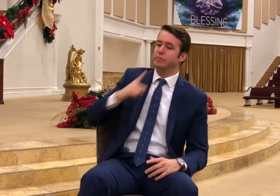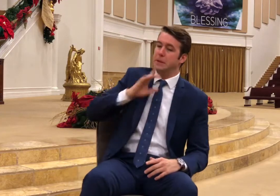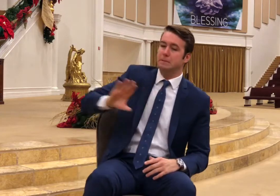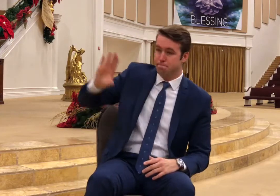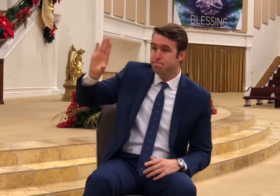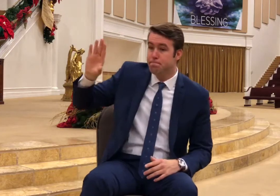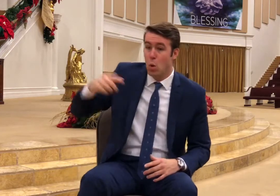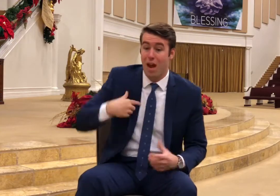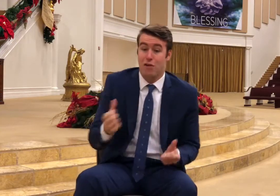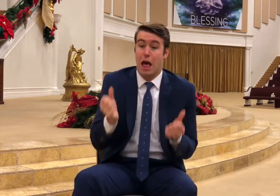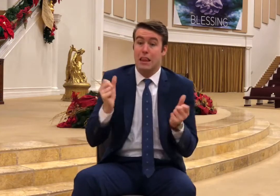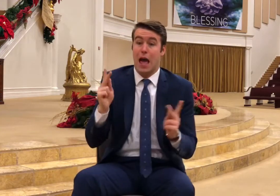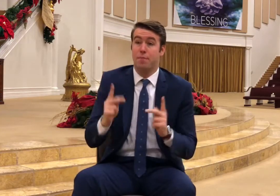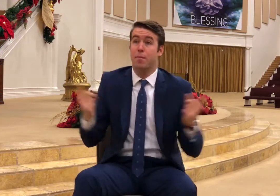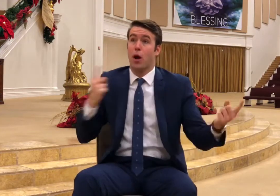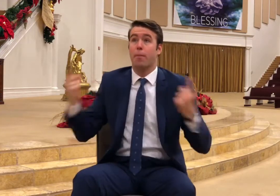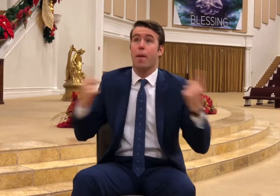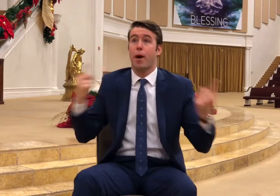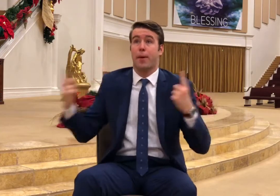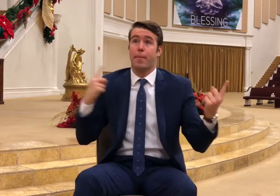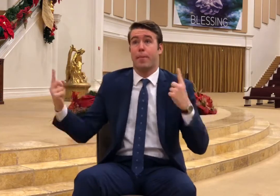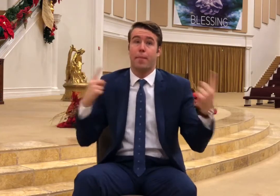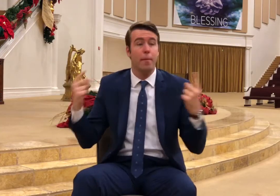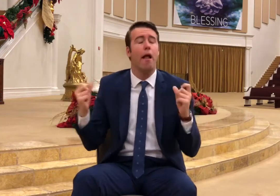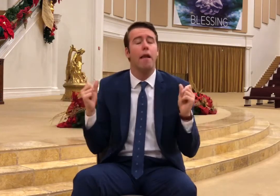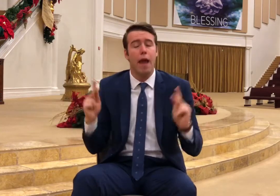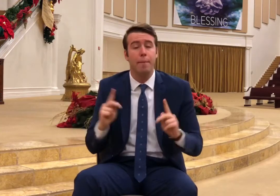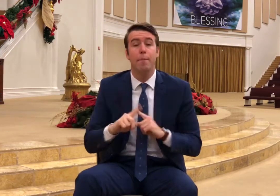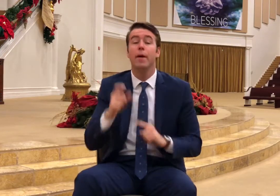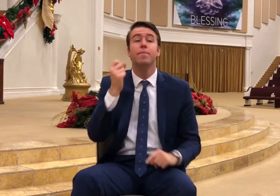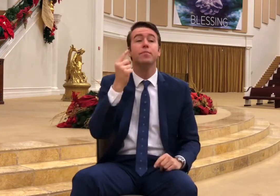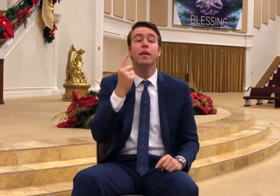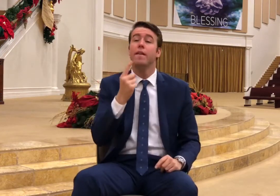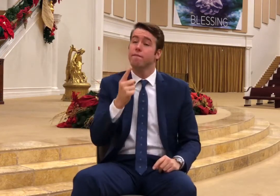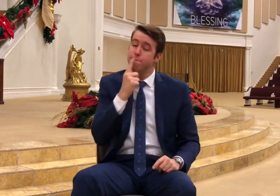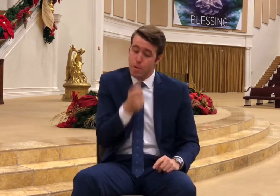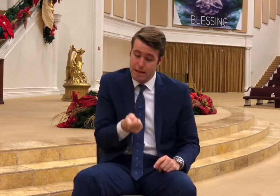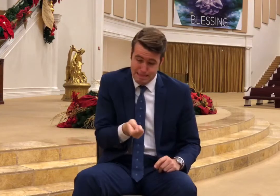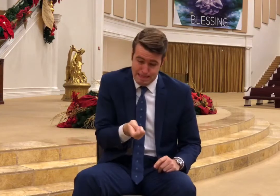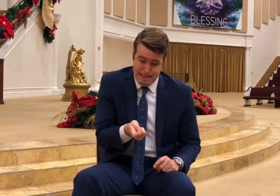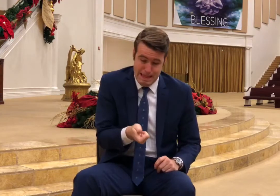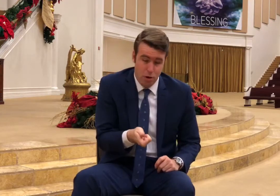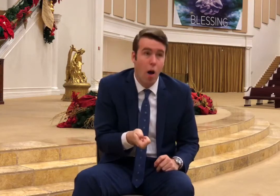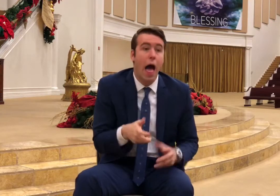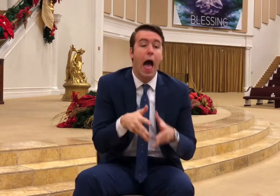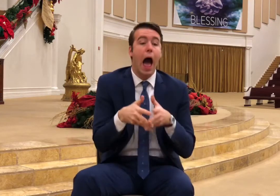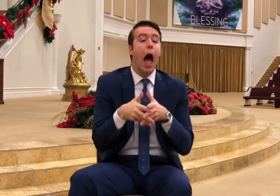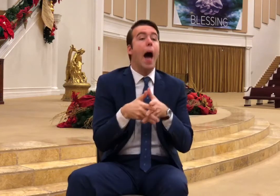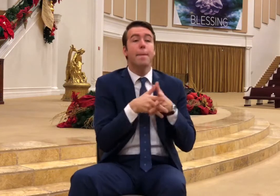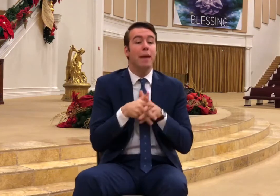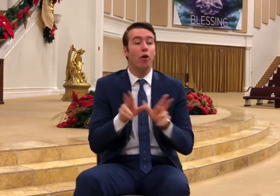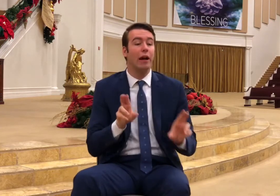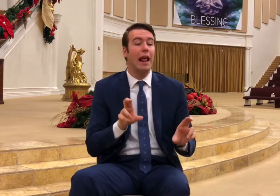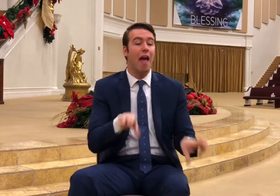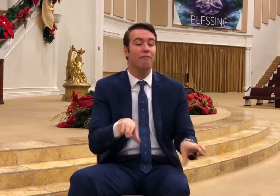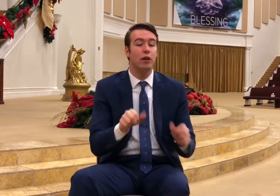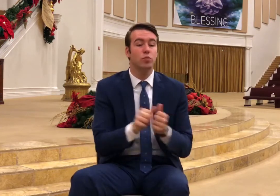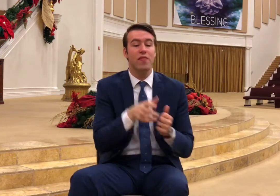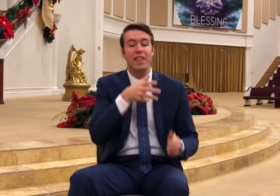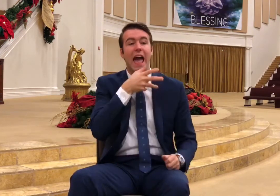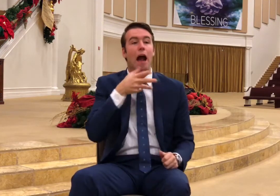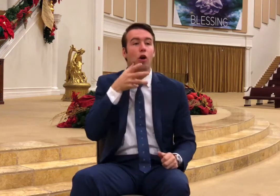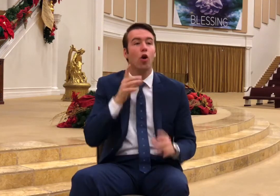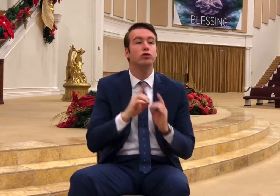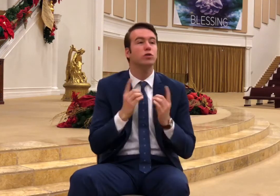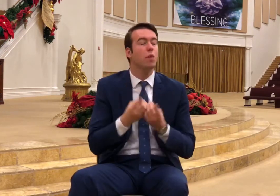"We've had a lot of people come and go, but we have had very little, if any, American investment in the